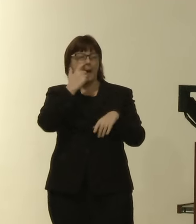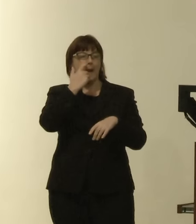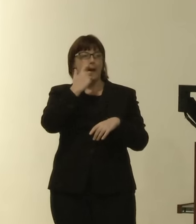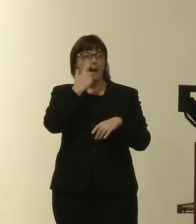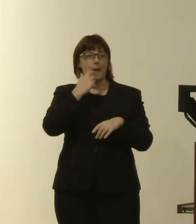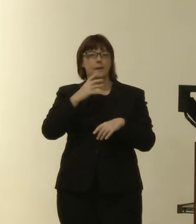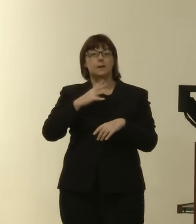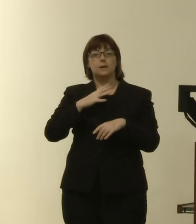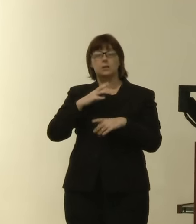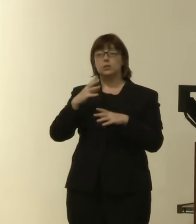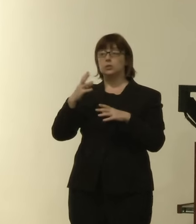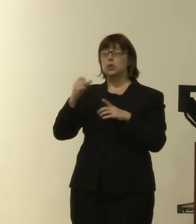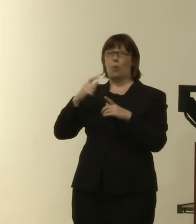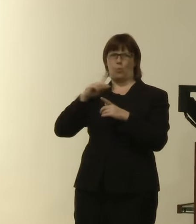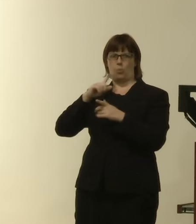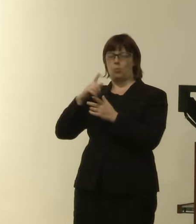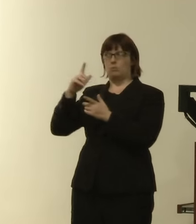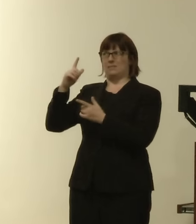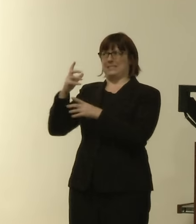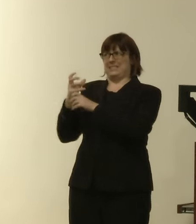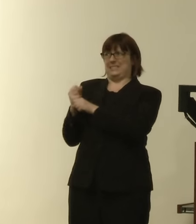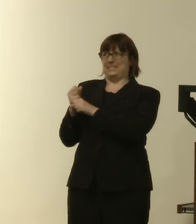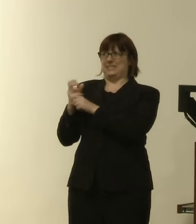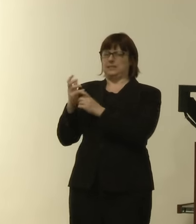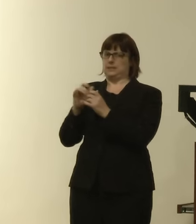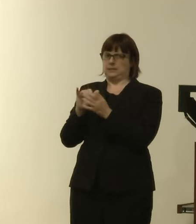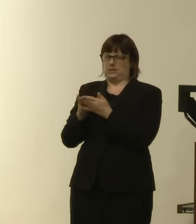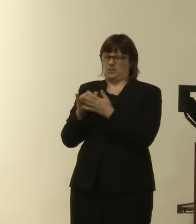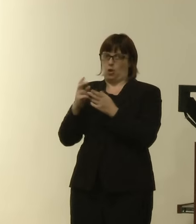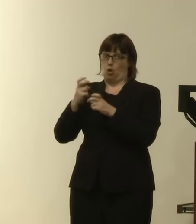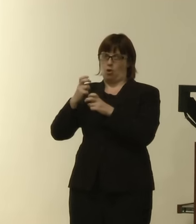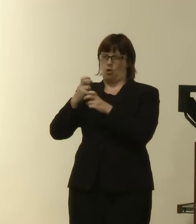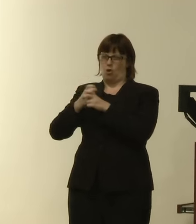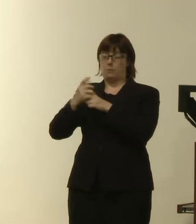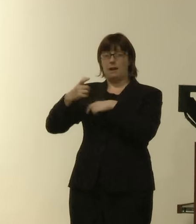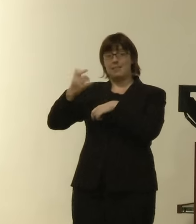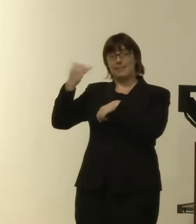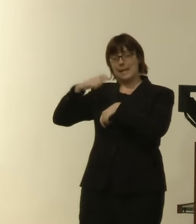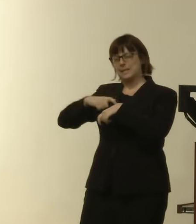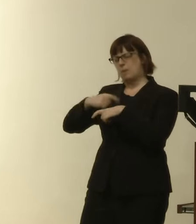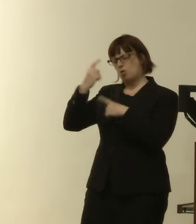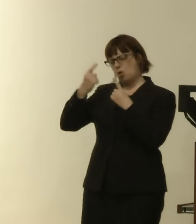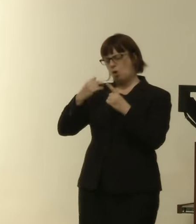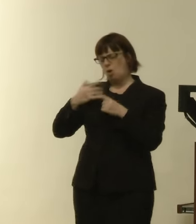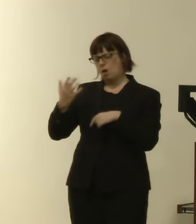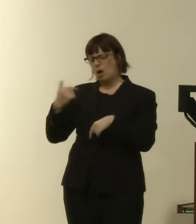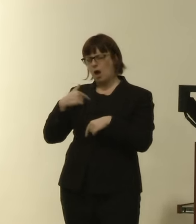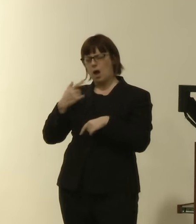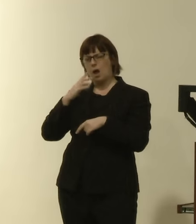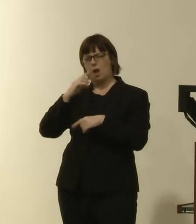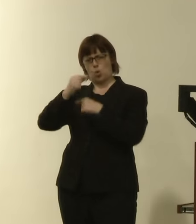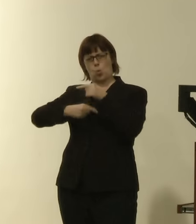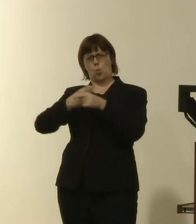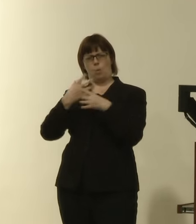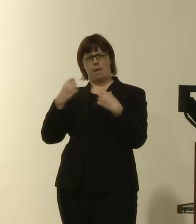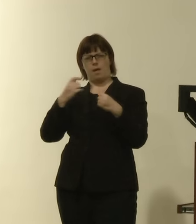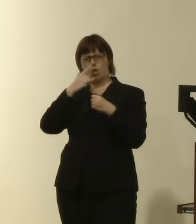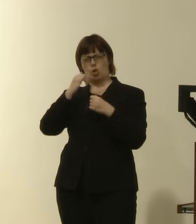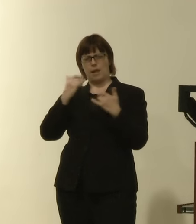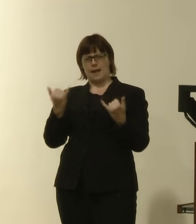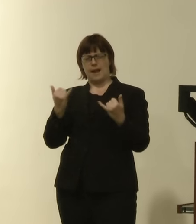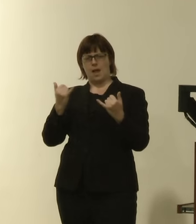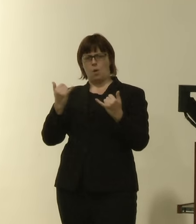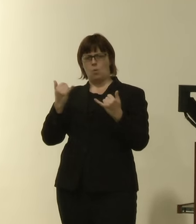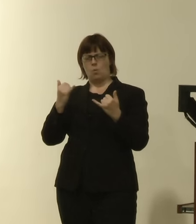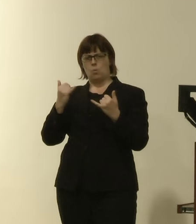went back and looked at what I said the last time I was BU about the current state of global health. But I also thought, as I always do when I